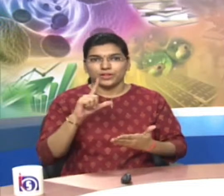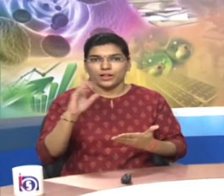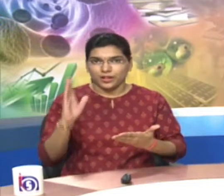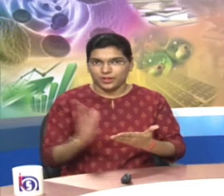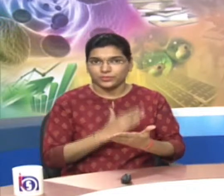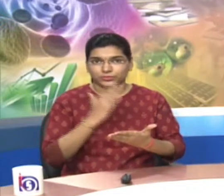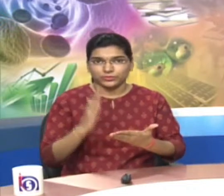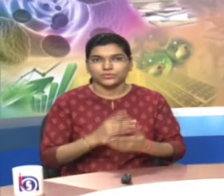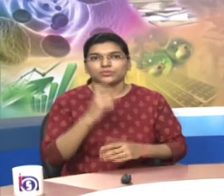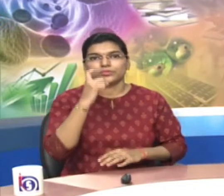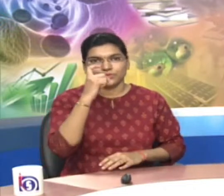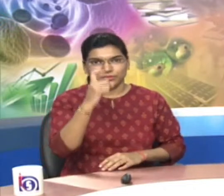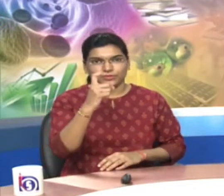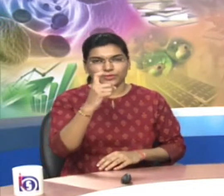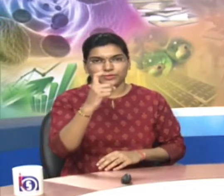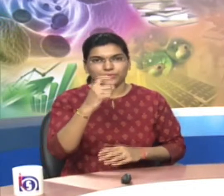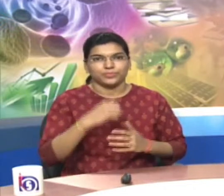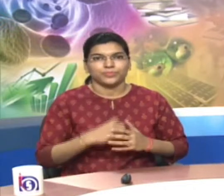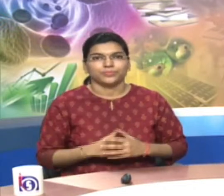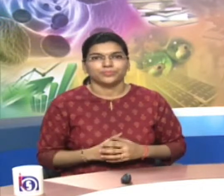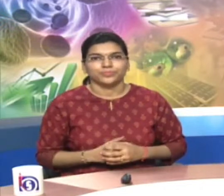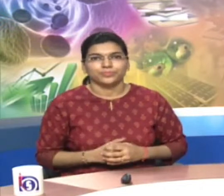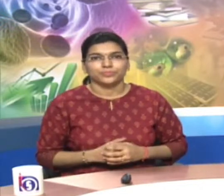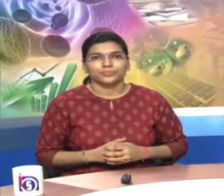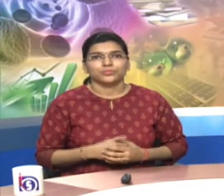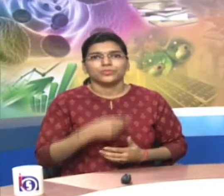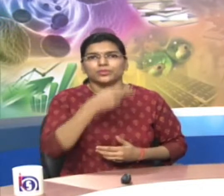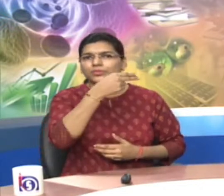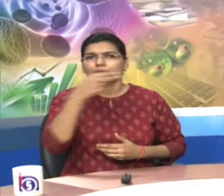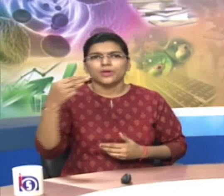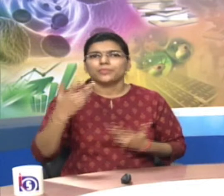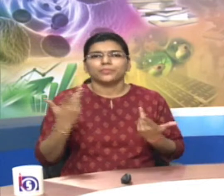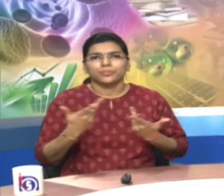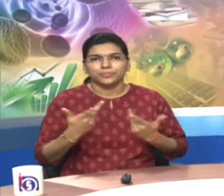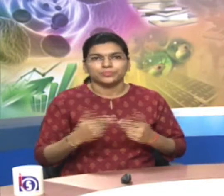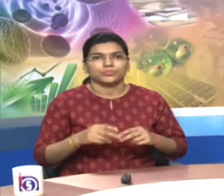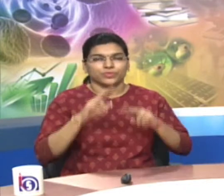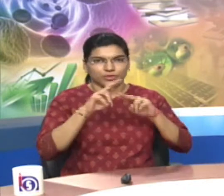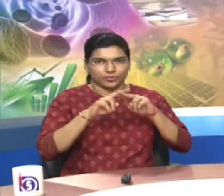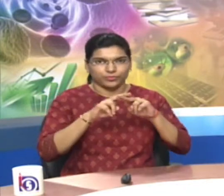is formatting worksheet. This is lesson number 7.